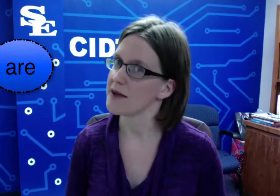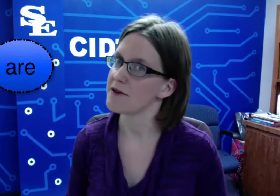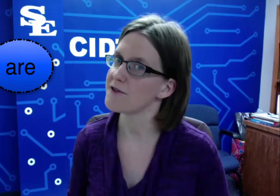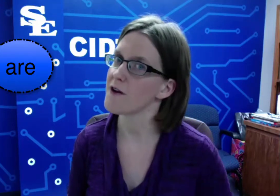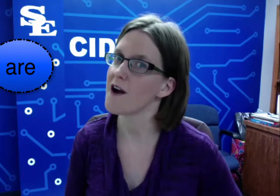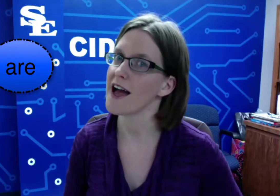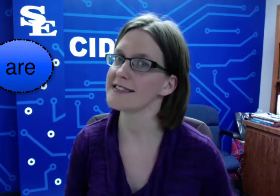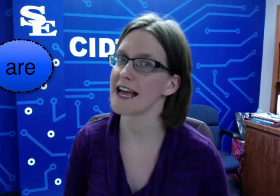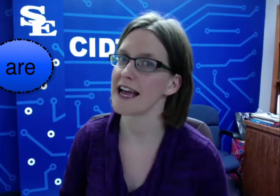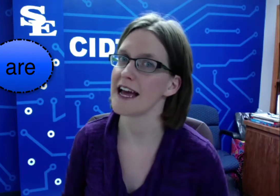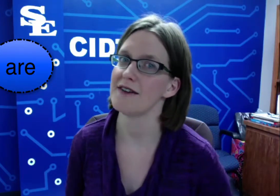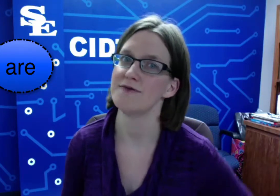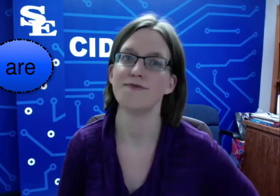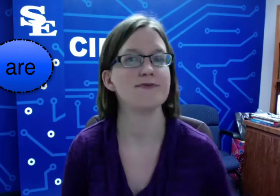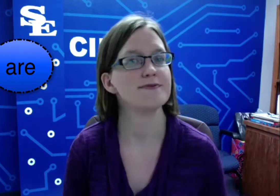it before I say it.